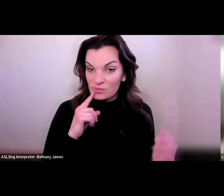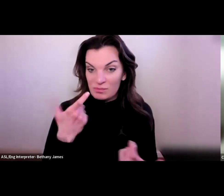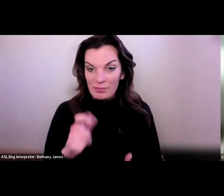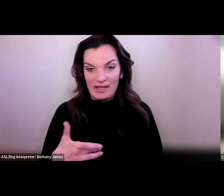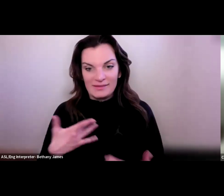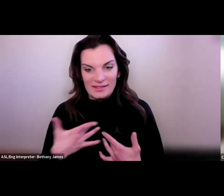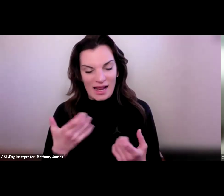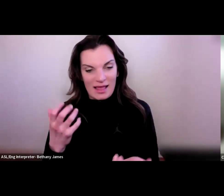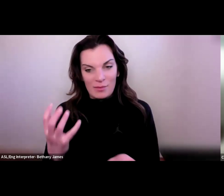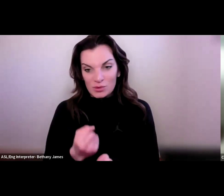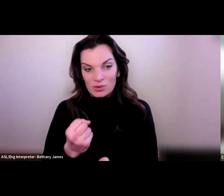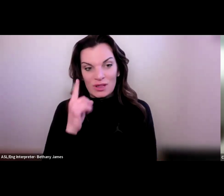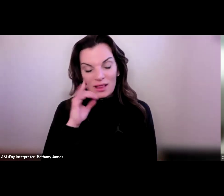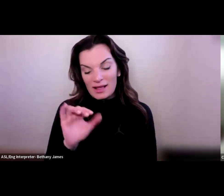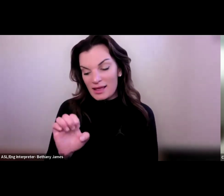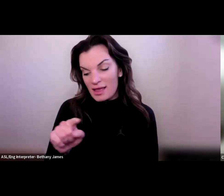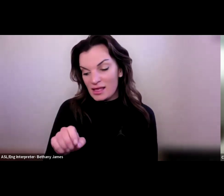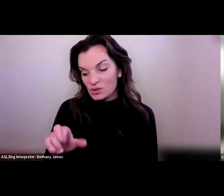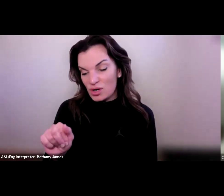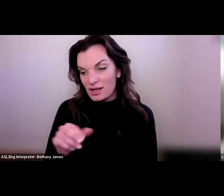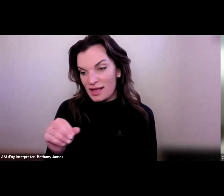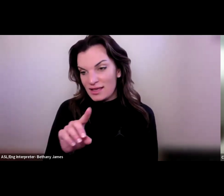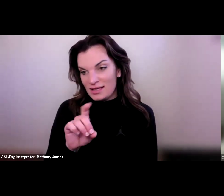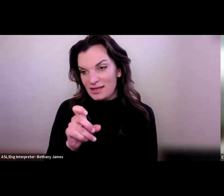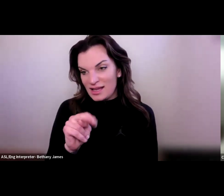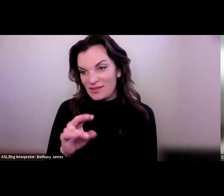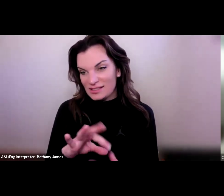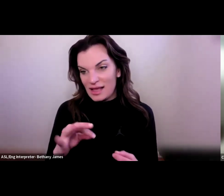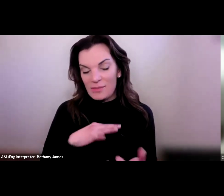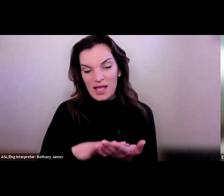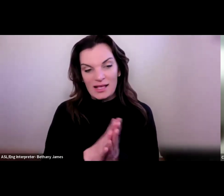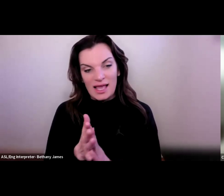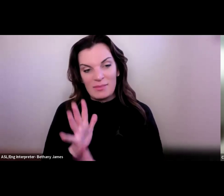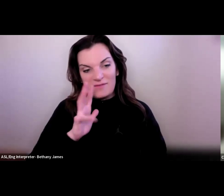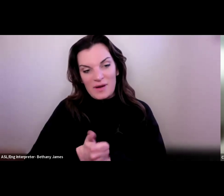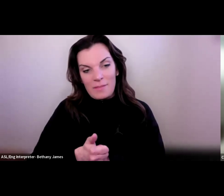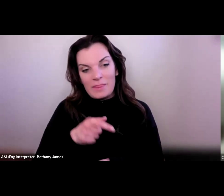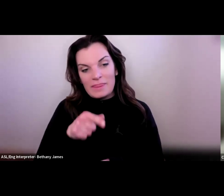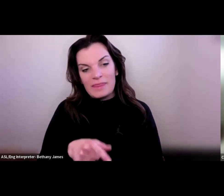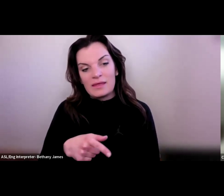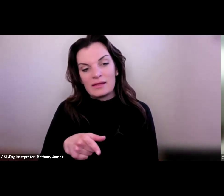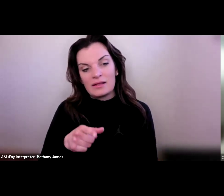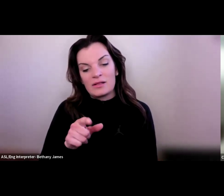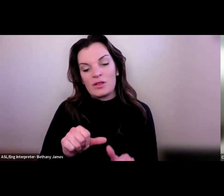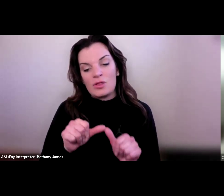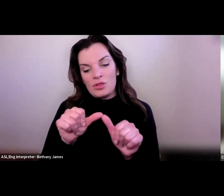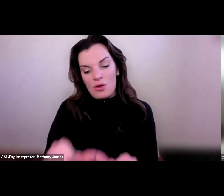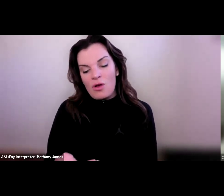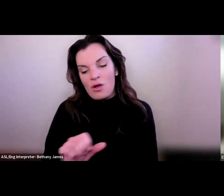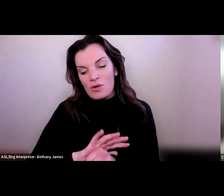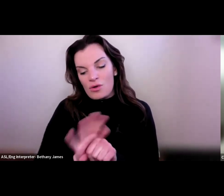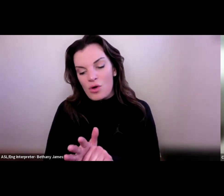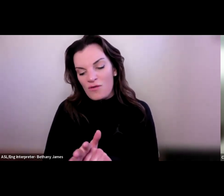me. As Ezra and Devin both said, I went on to become a founding member of Long COVID Moonshot, which is an advocacy group